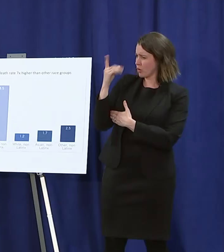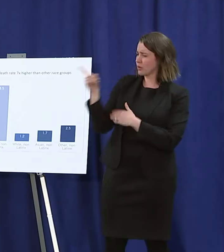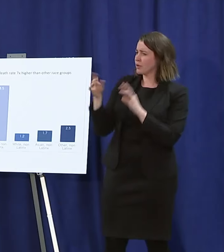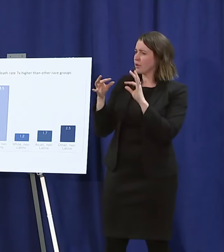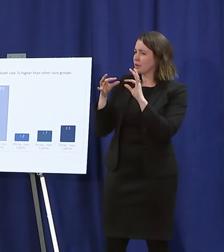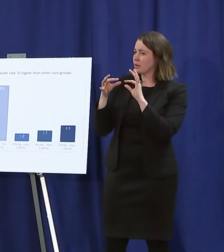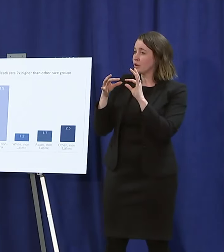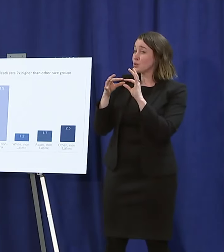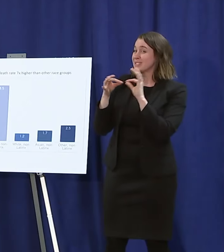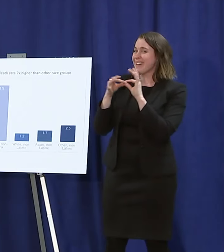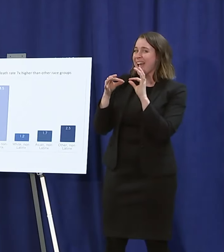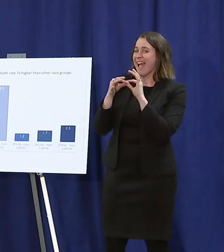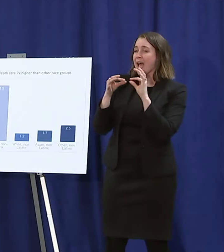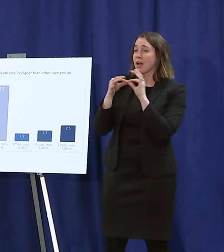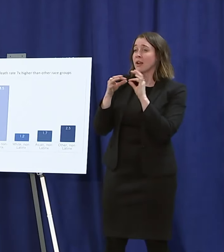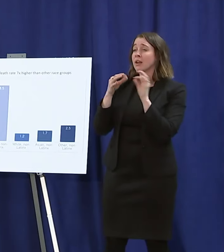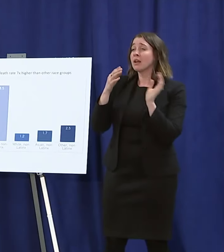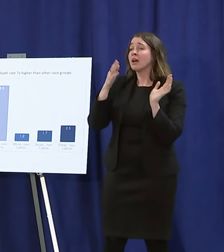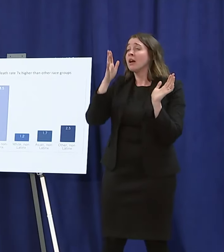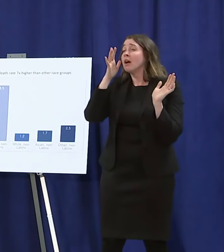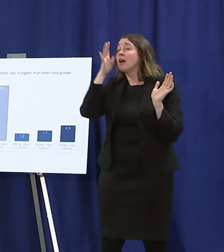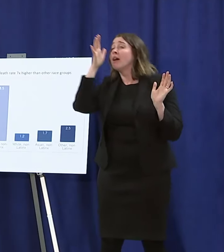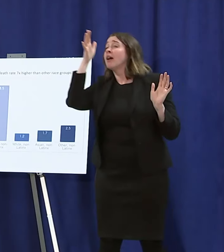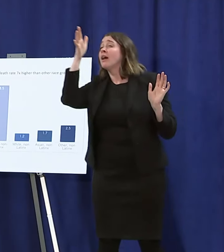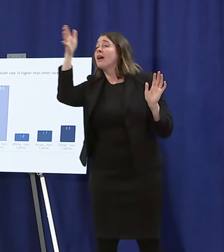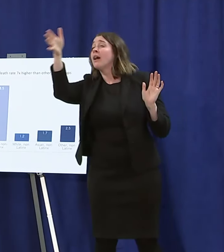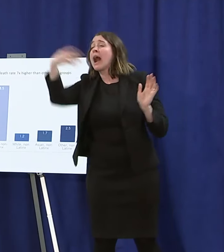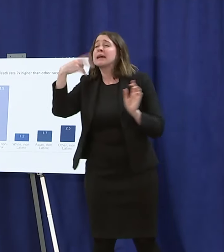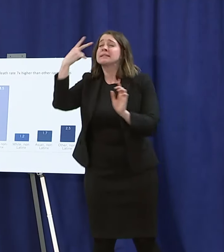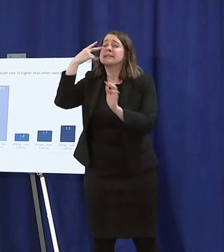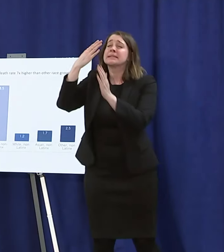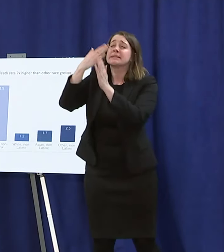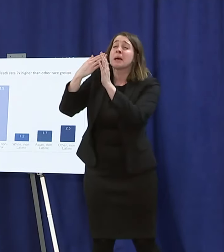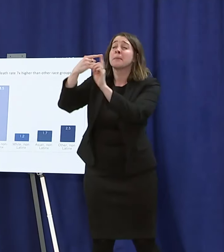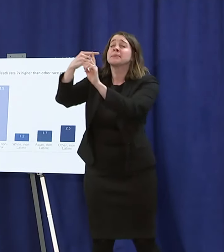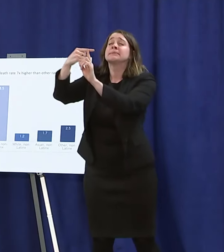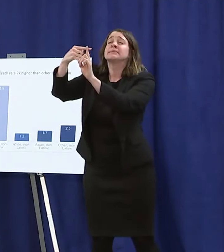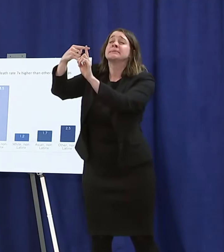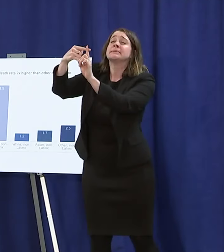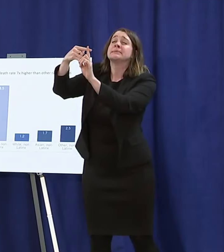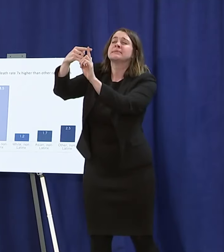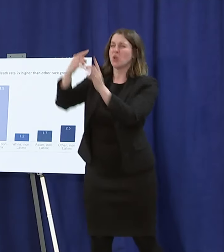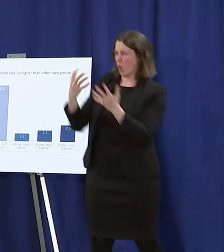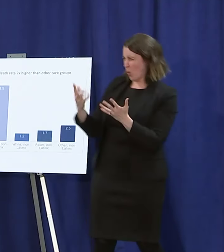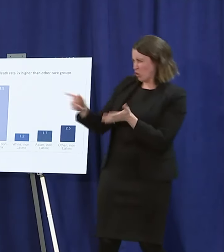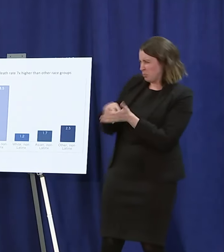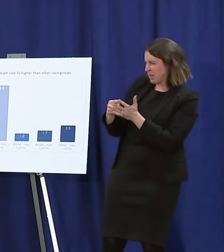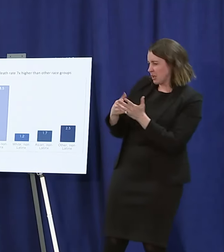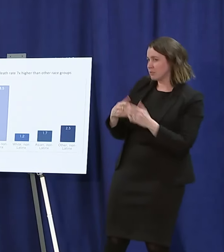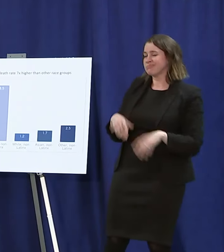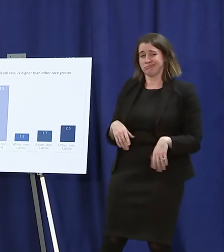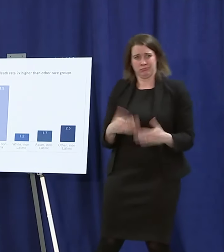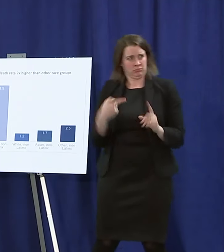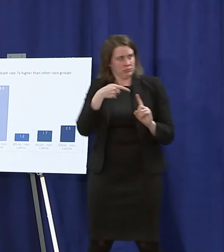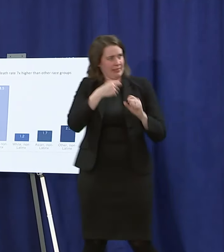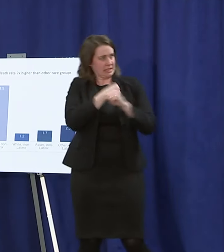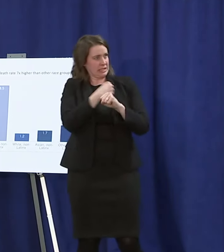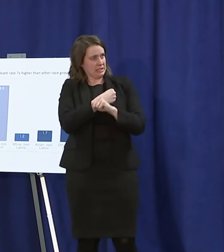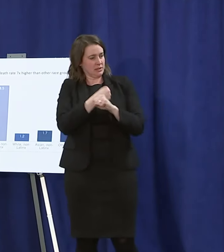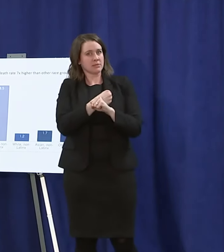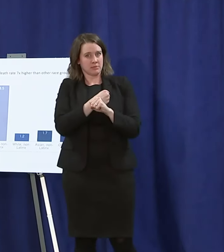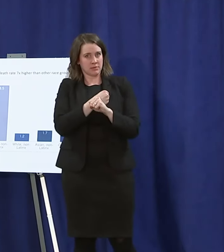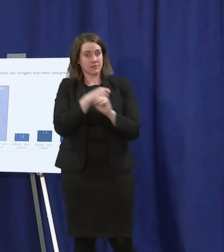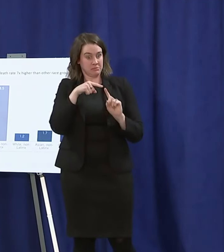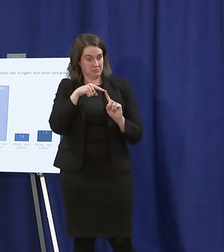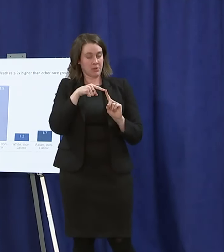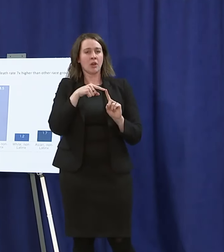of light at the end of the tunnel. Mm-hmm. What is that based on? Well, it's based on the data, right? We're seeing, I think the stay-at-home